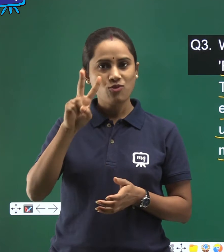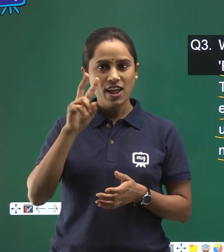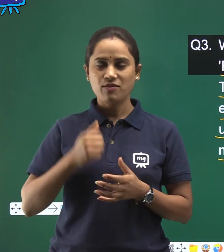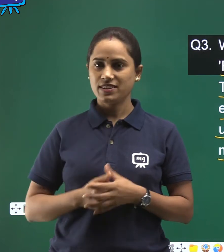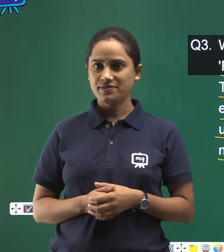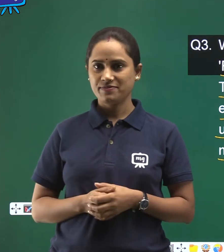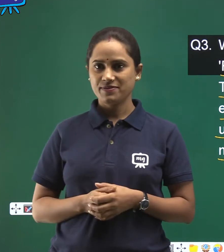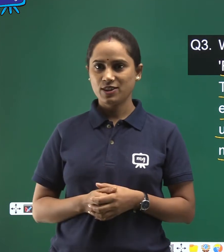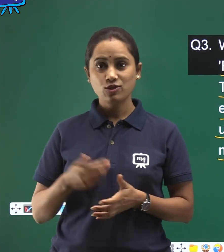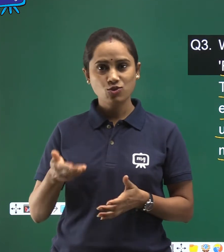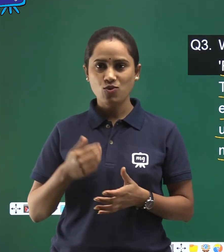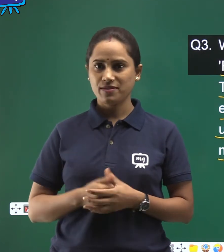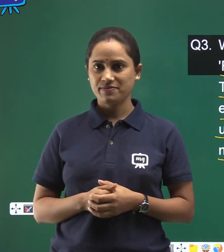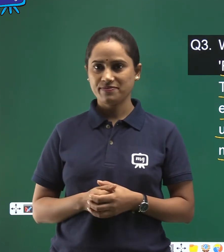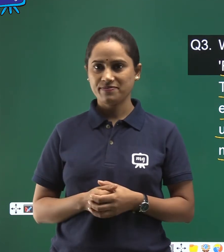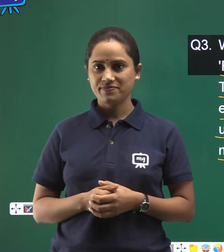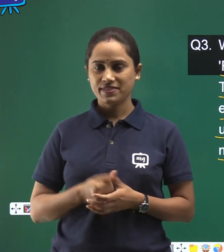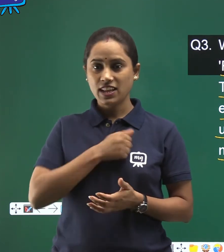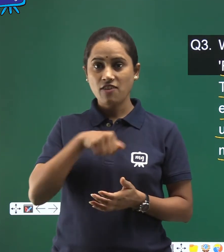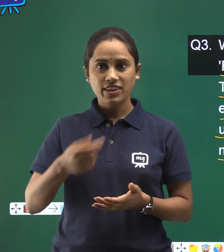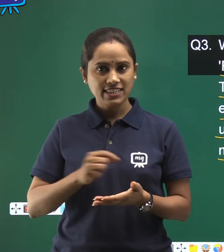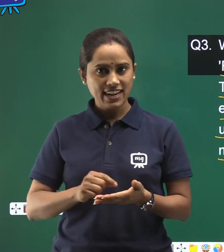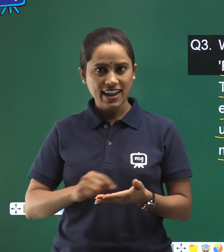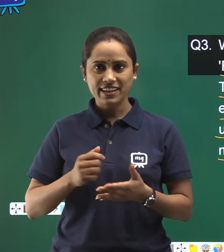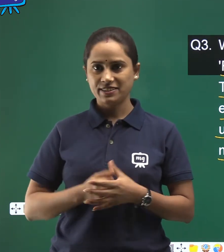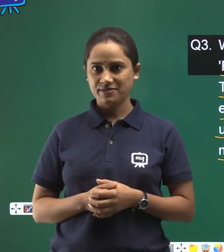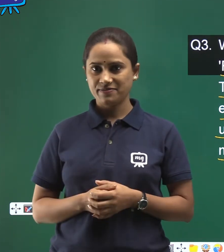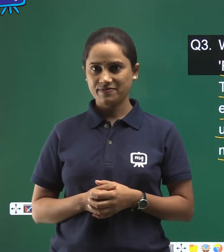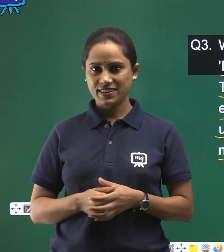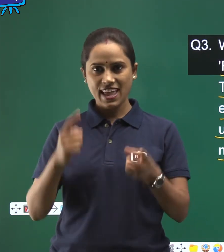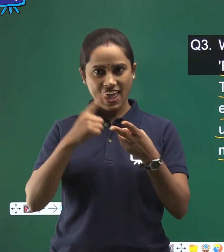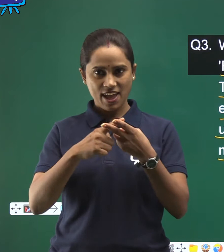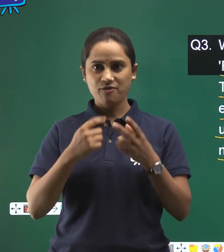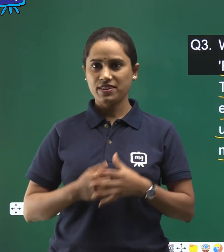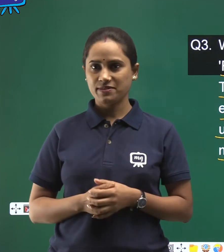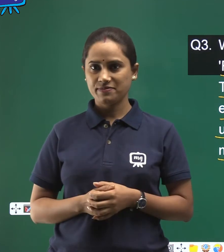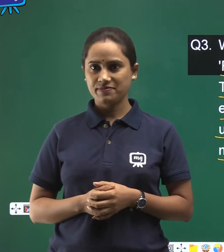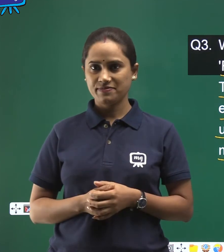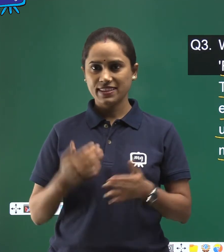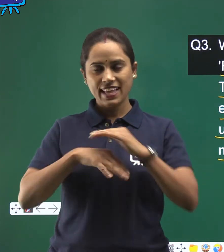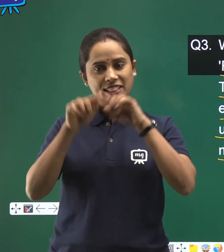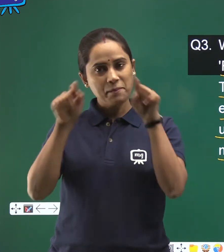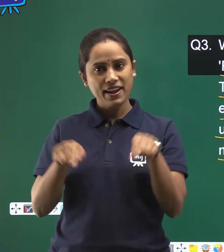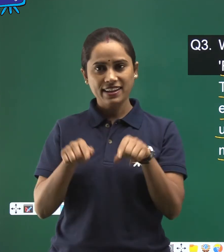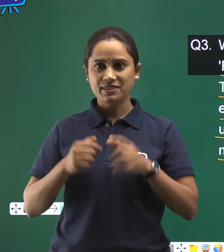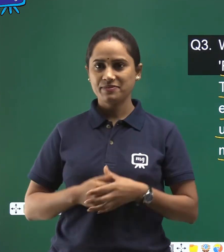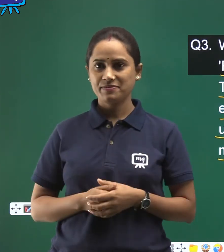12. So we shall write F in the